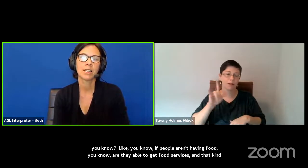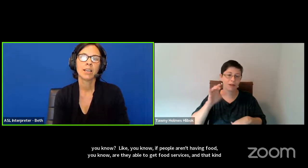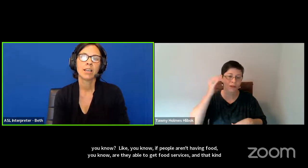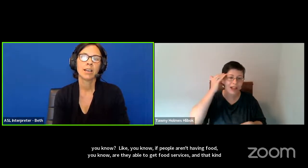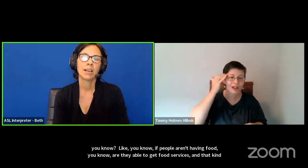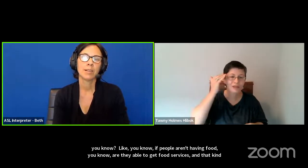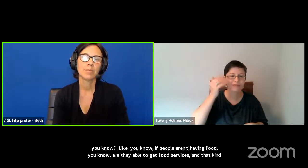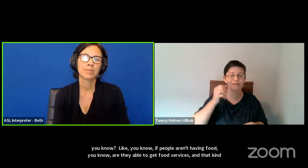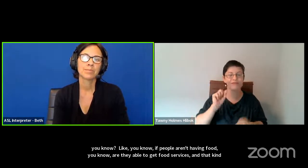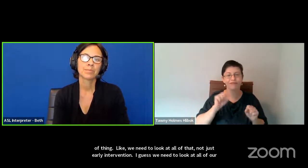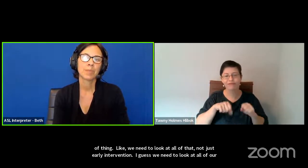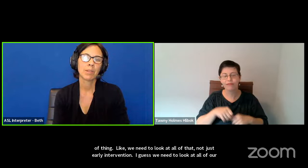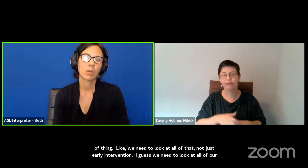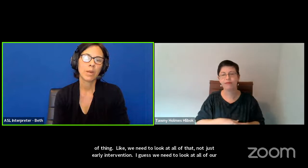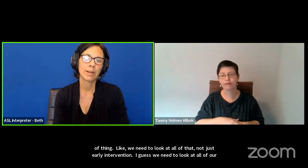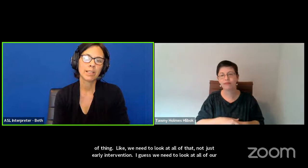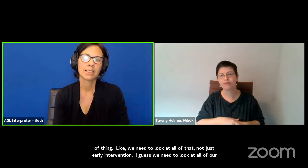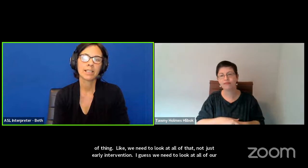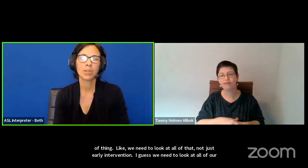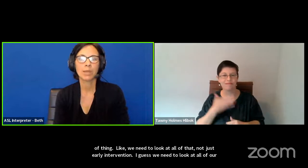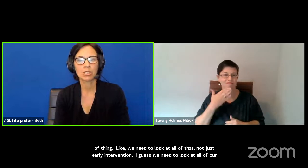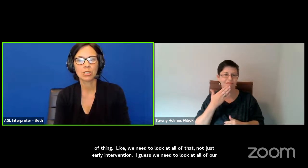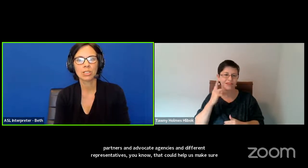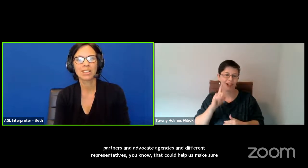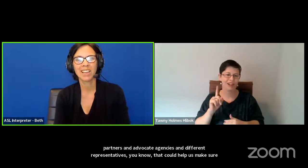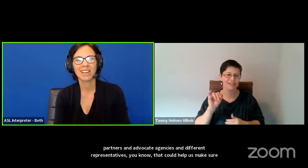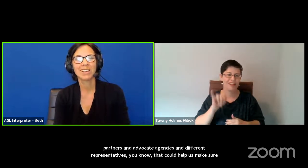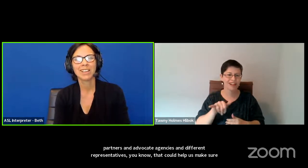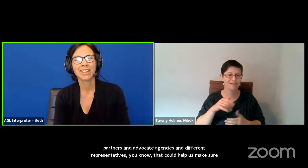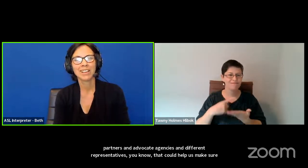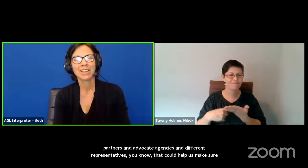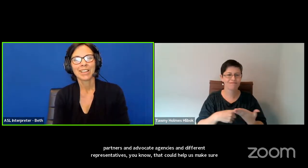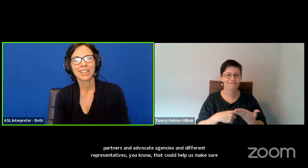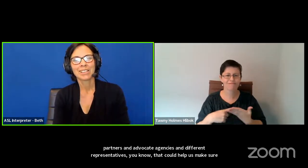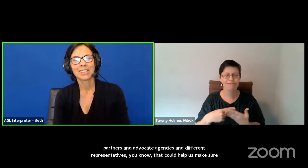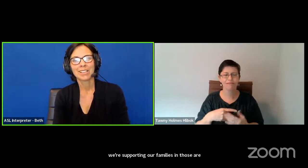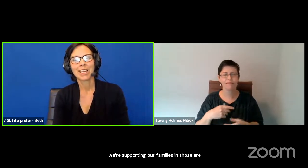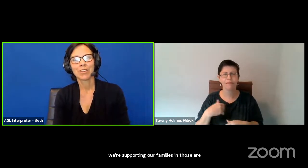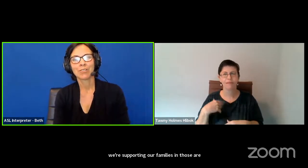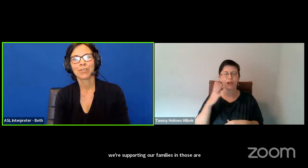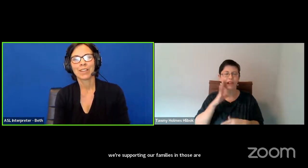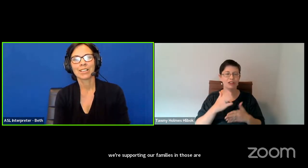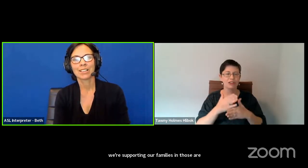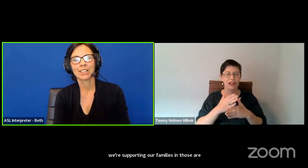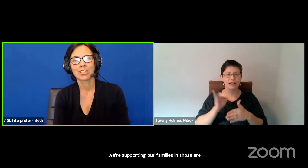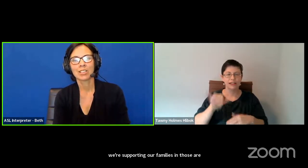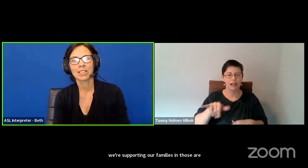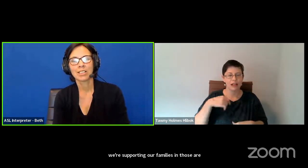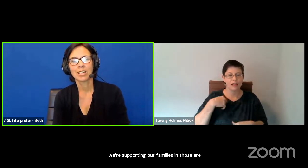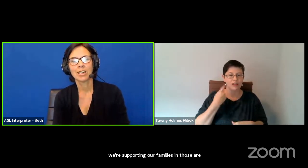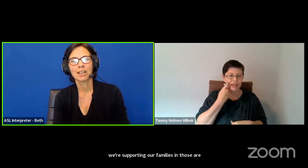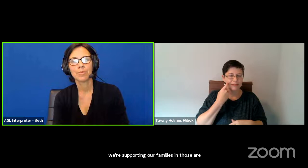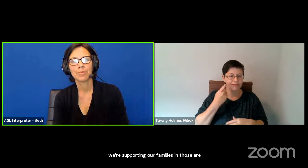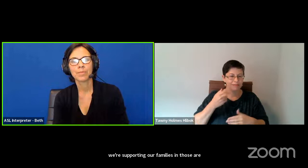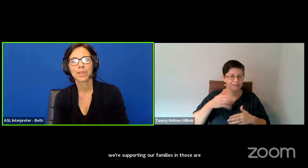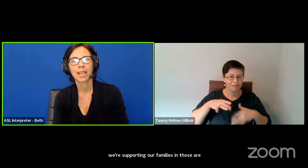trust, public awareness, like you mentioned. Yeah, thank you for that